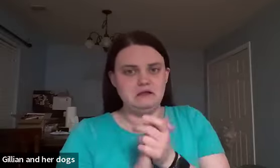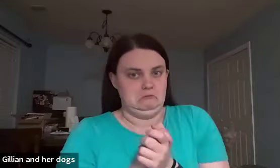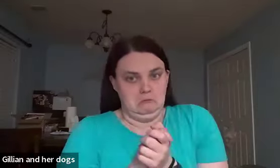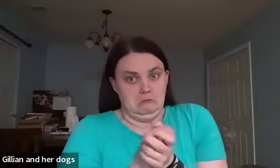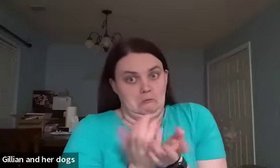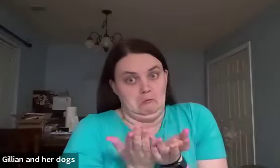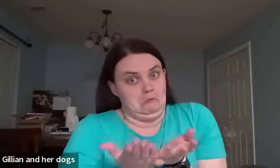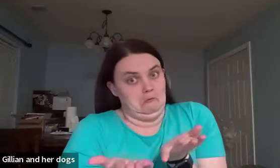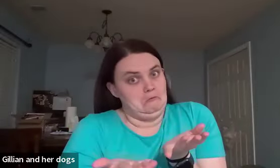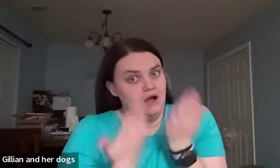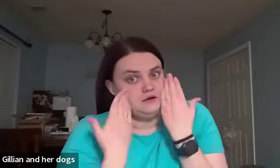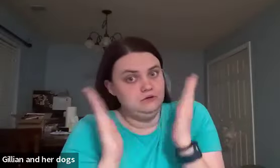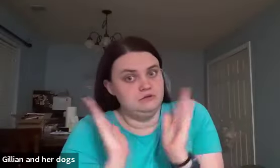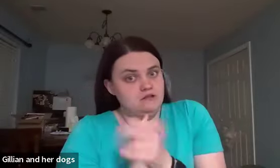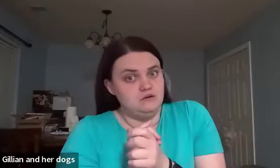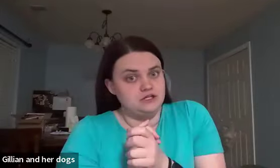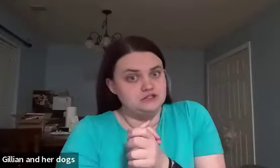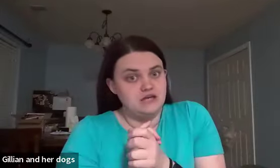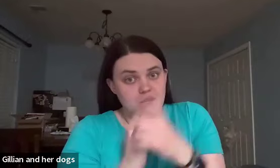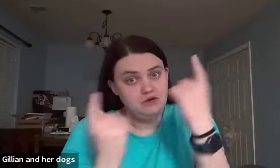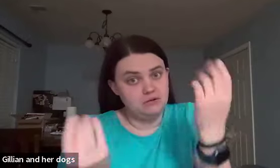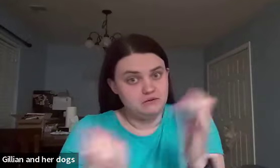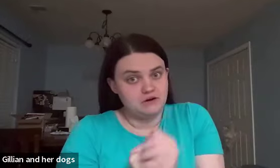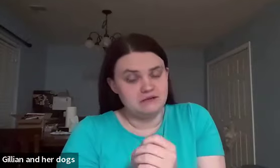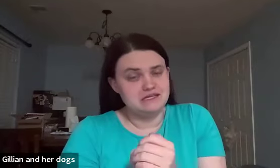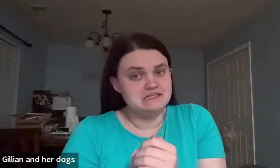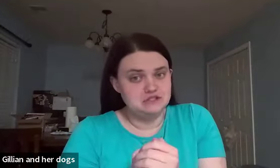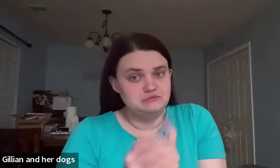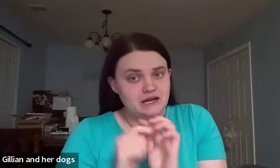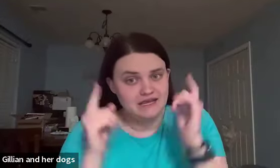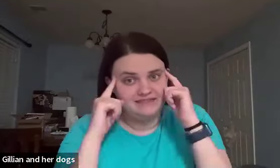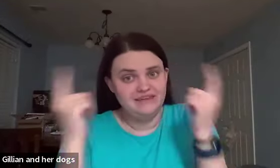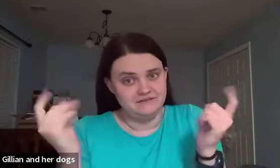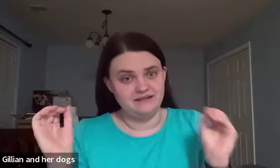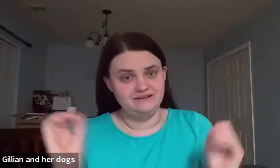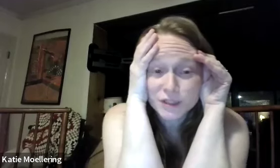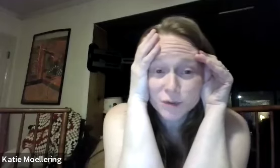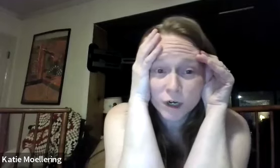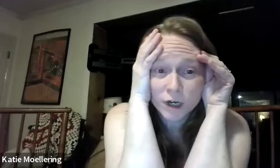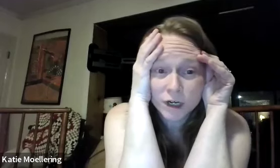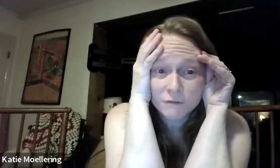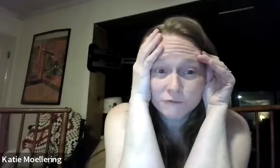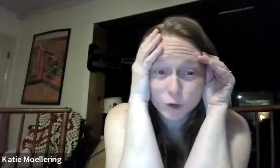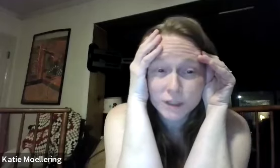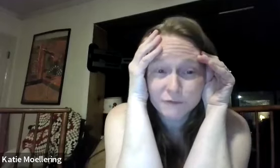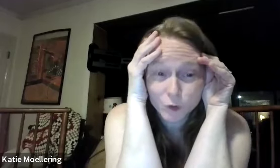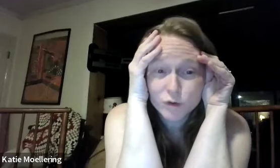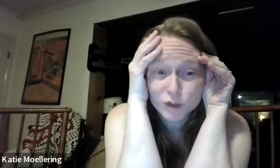I'm like, I don't know any locations. I don't go anywhere. And I'm like, yes, I do, but I Did you can't do think. grocery store? Food, is Yeah, it food